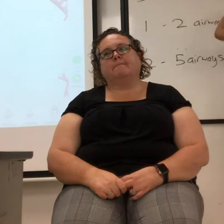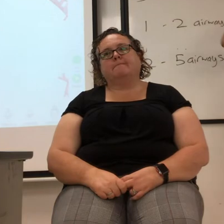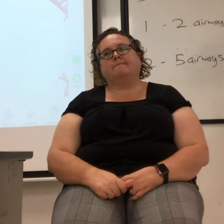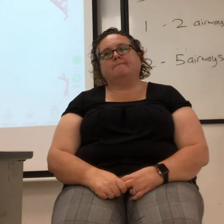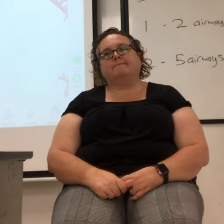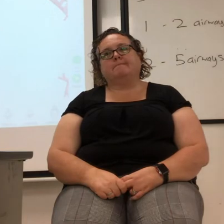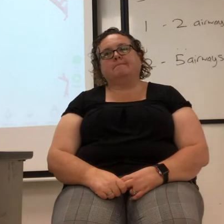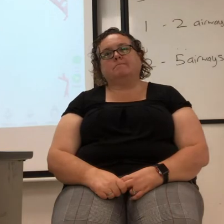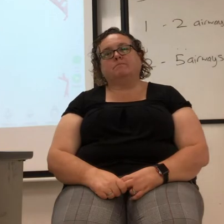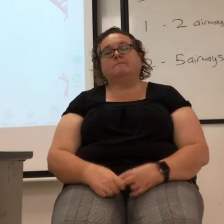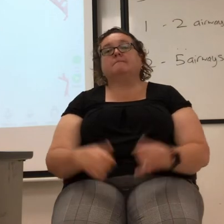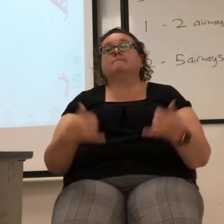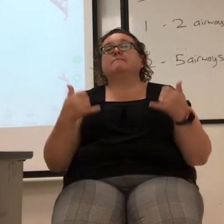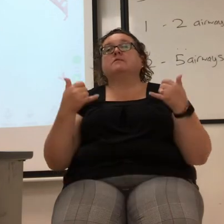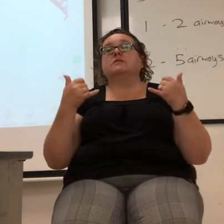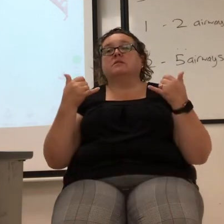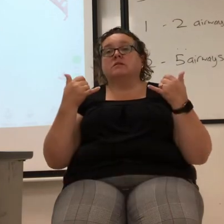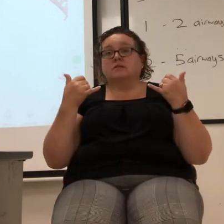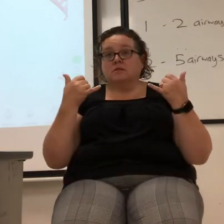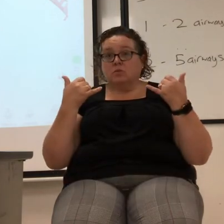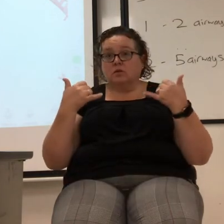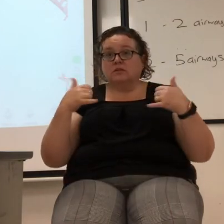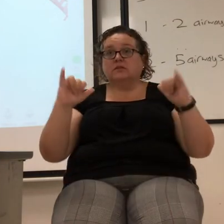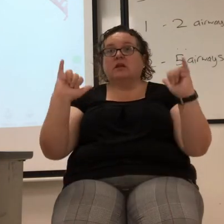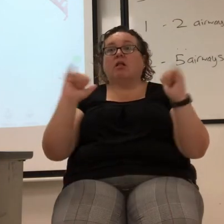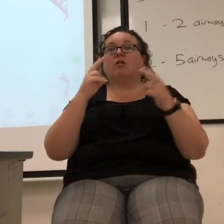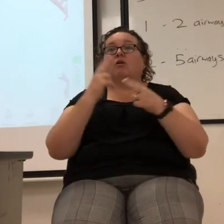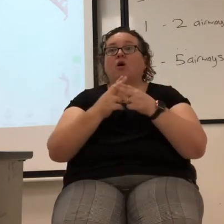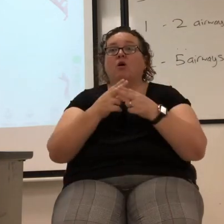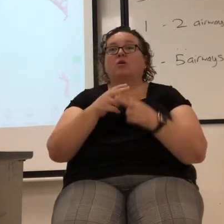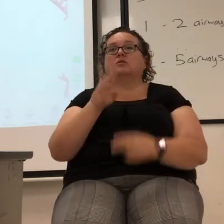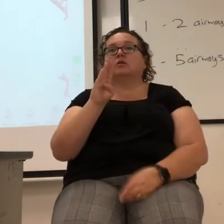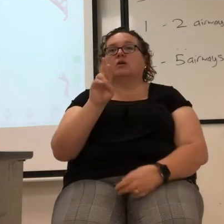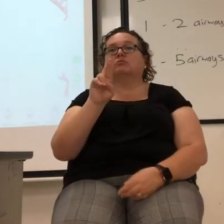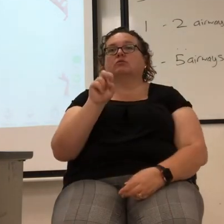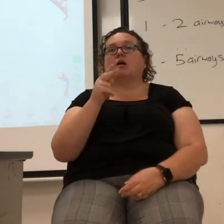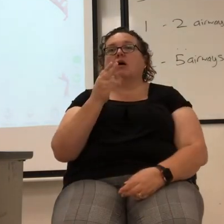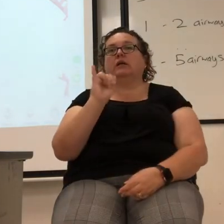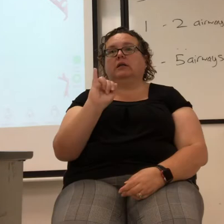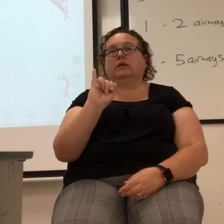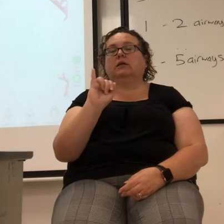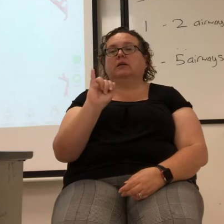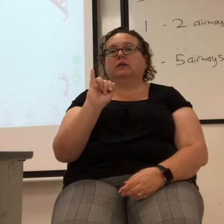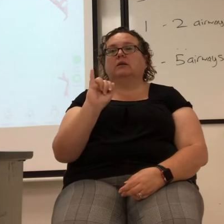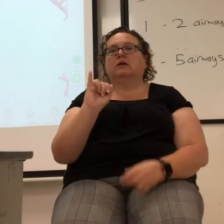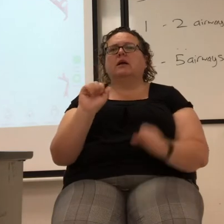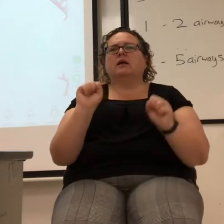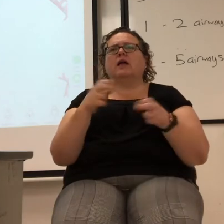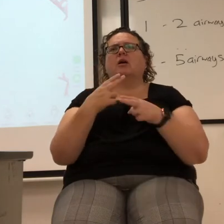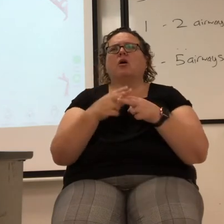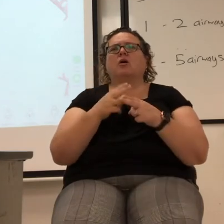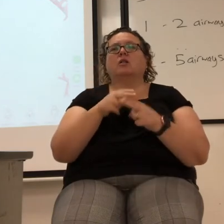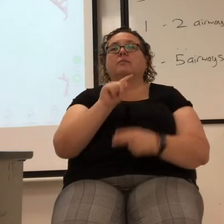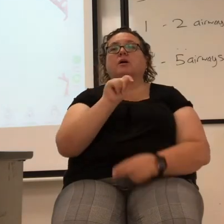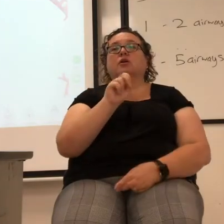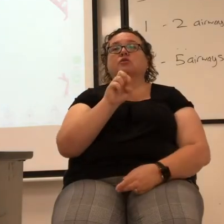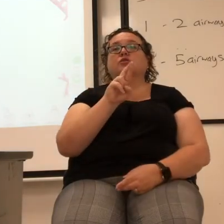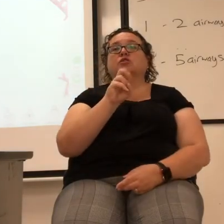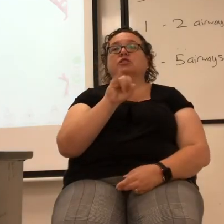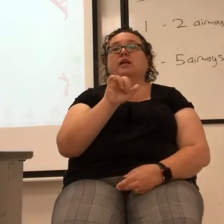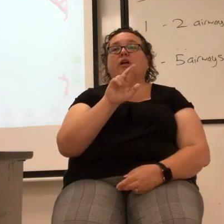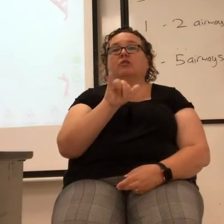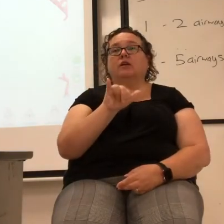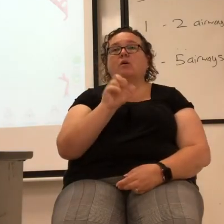And they're still called bronchi, so you can call them tertiary bronchi or segmental bronchi. Those are the terms that are used.